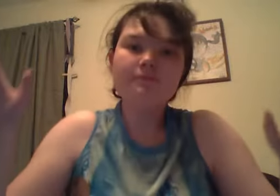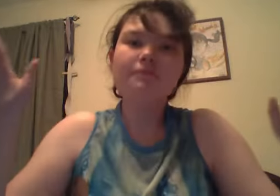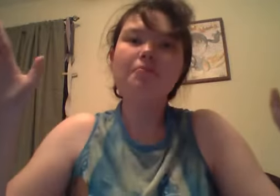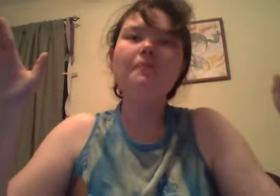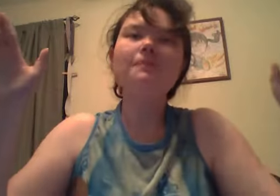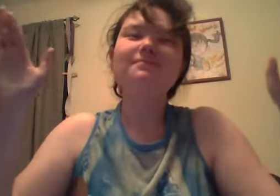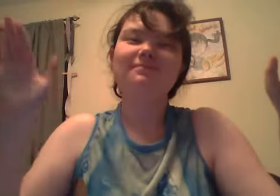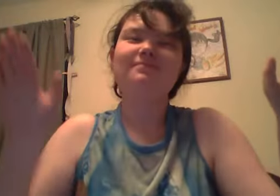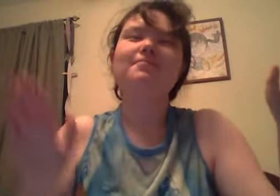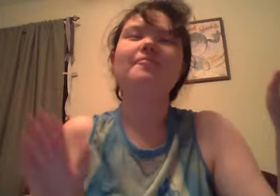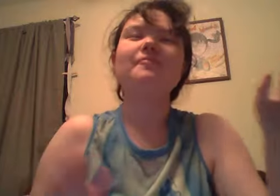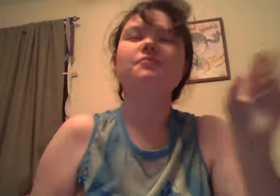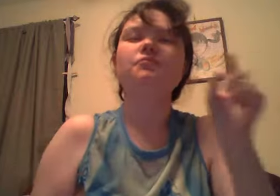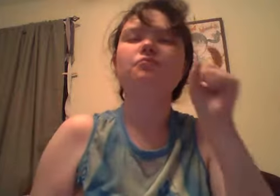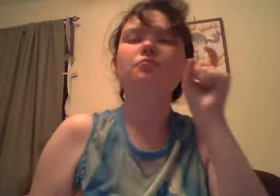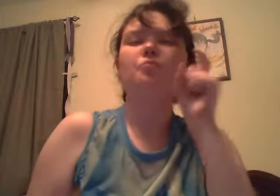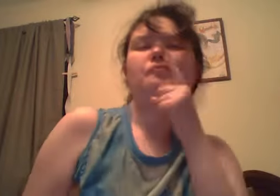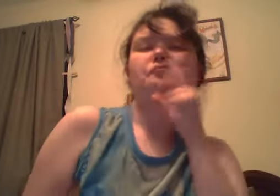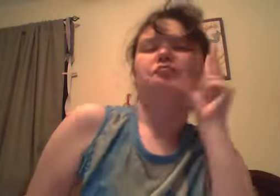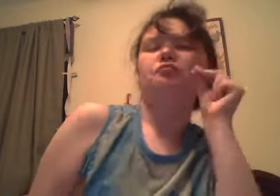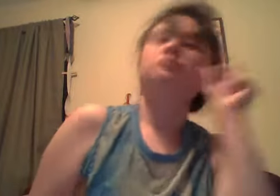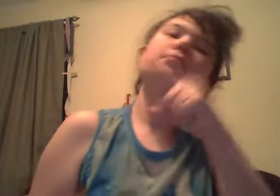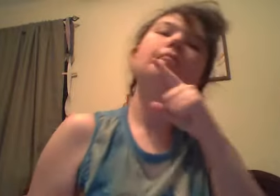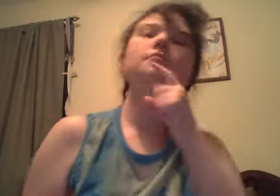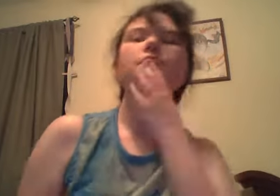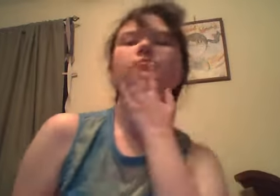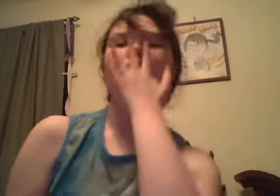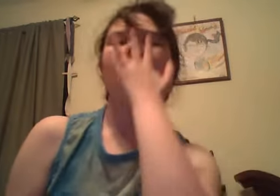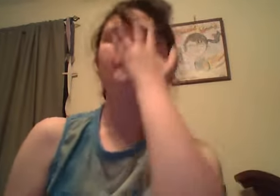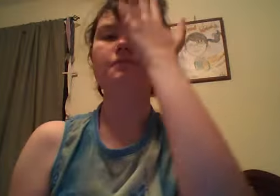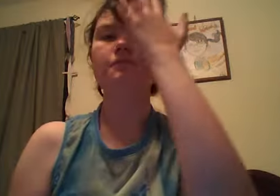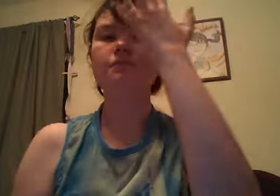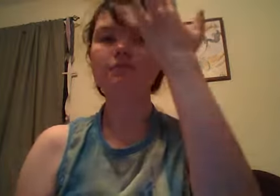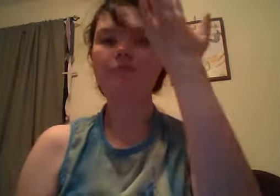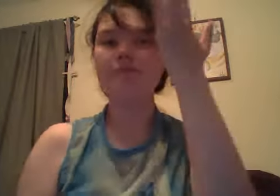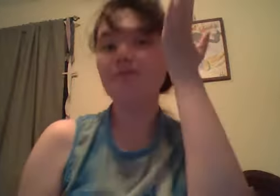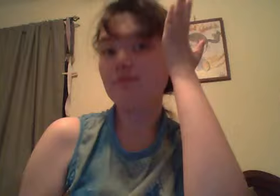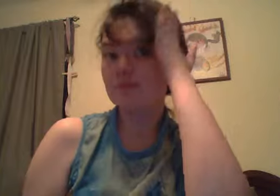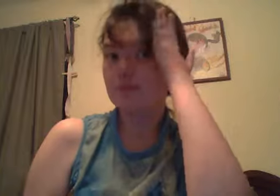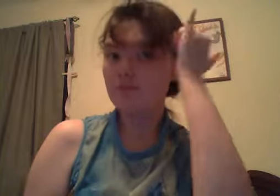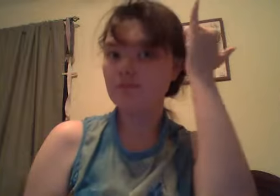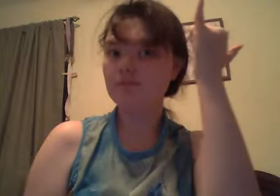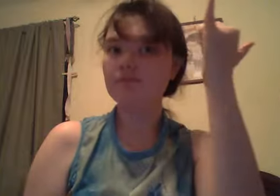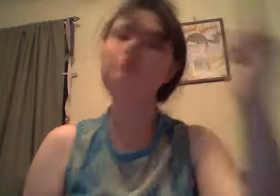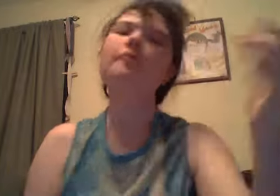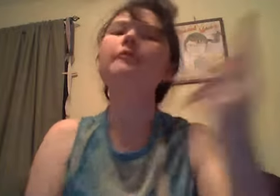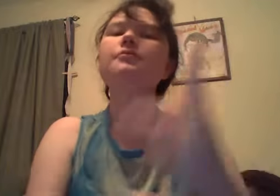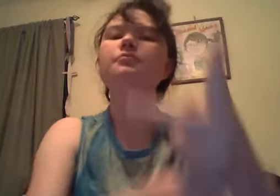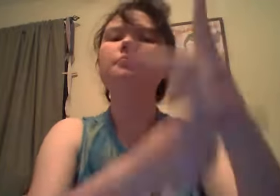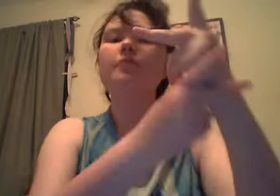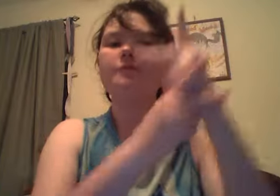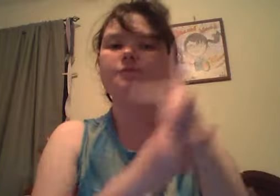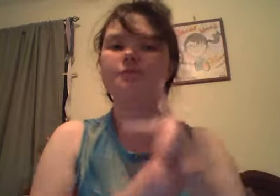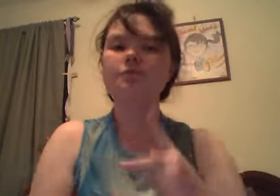to my shell Don't feel the need to do a rebel, yeah Have you keep